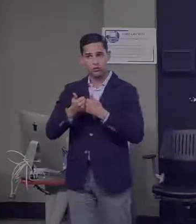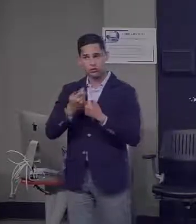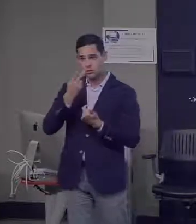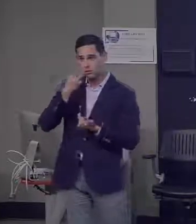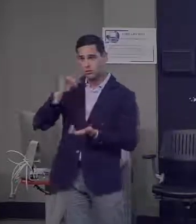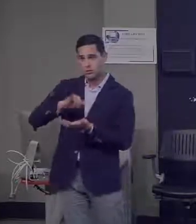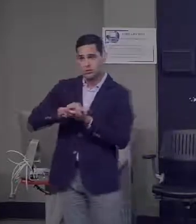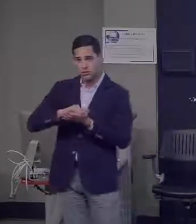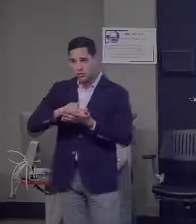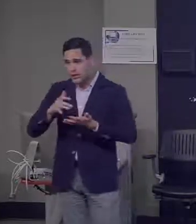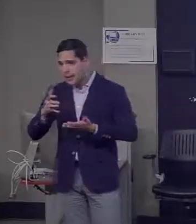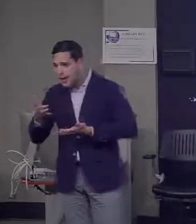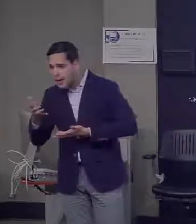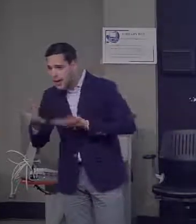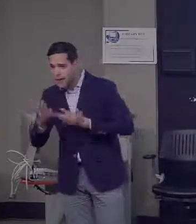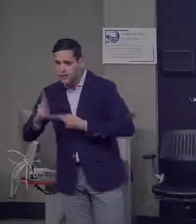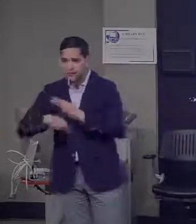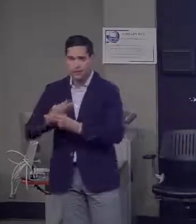that